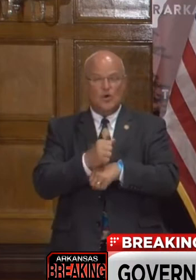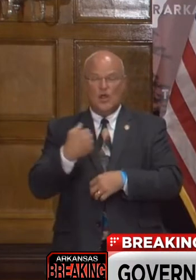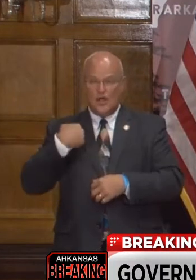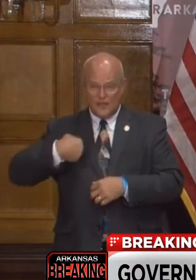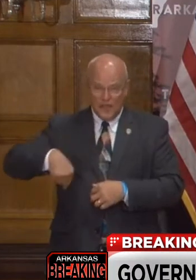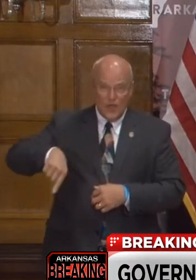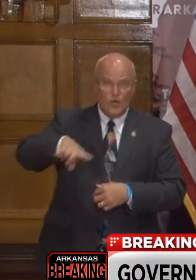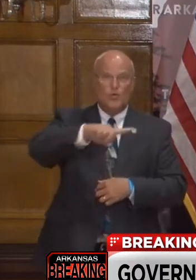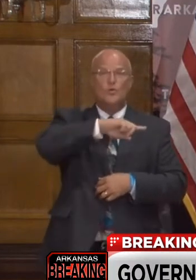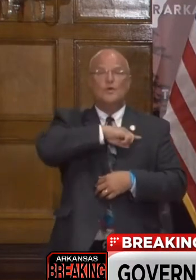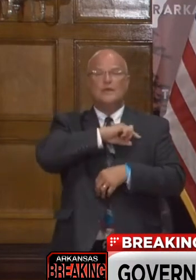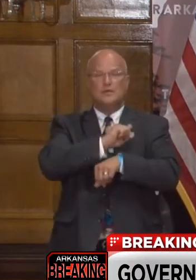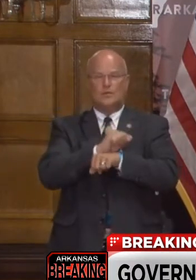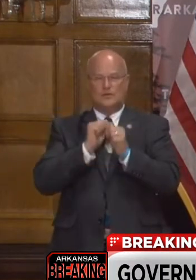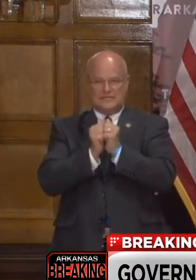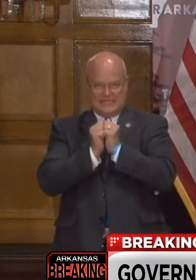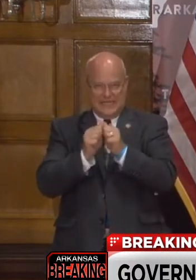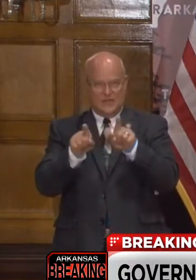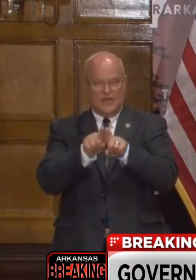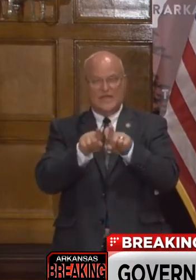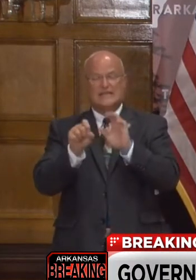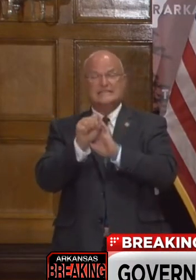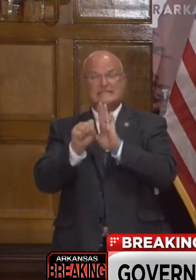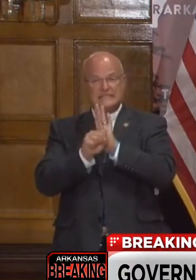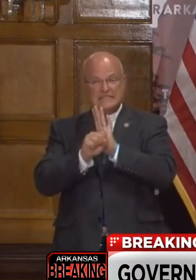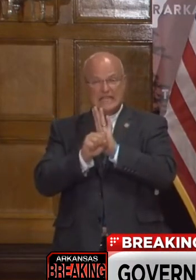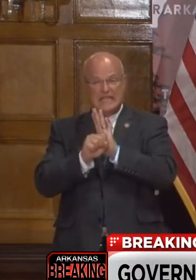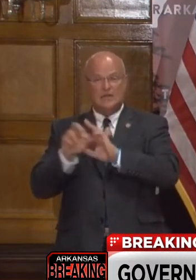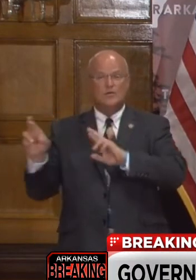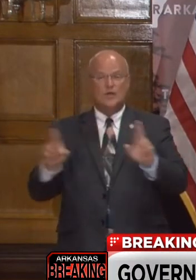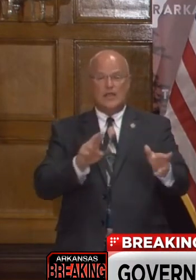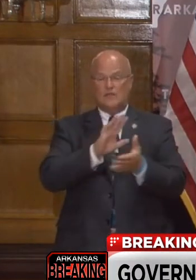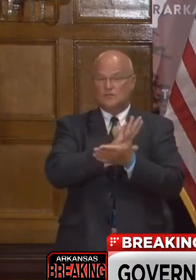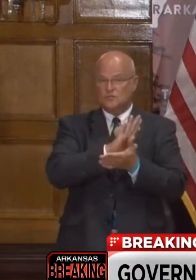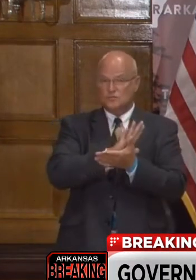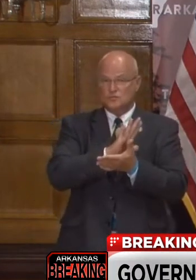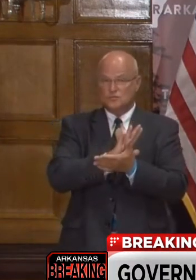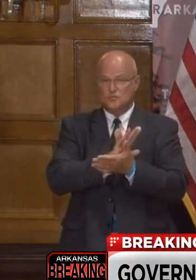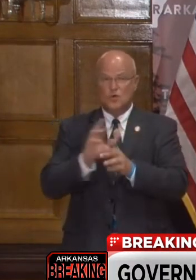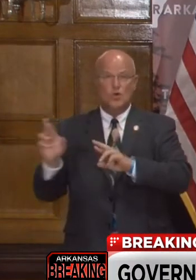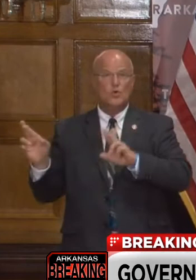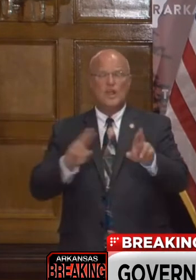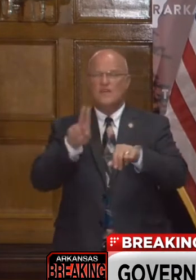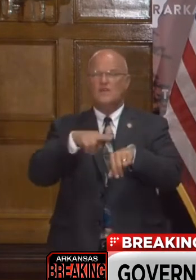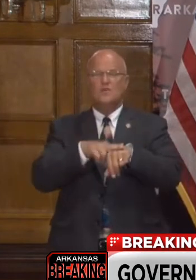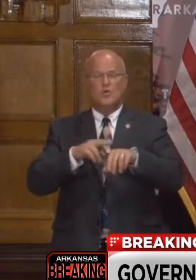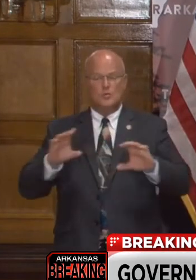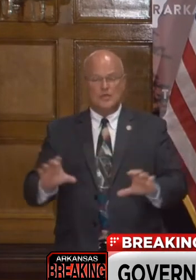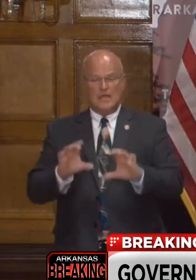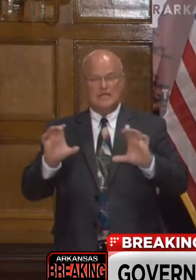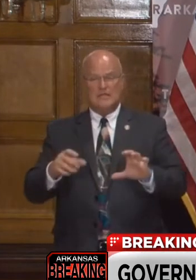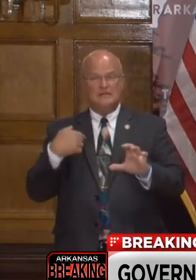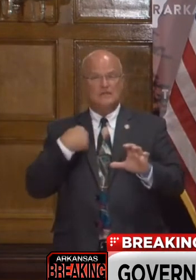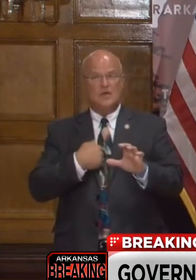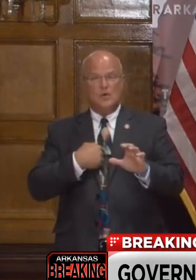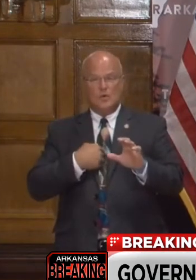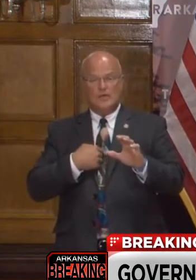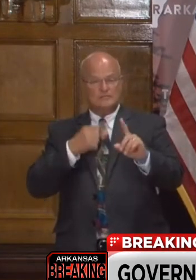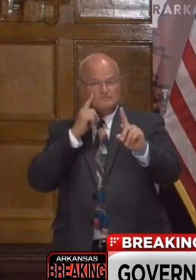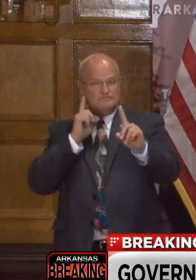to work together as a state to be ready for school, to be ready for the normal activities that we